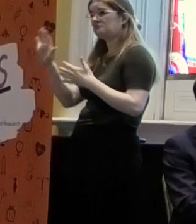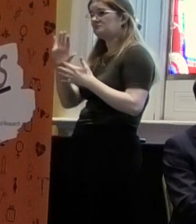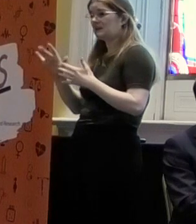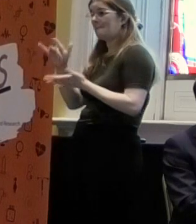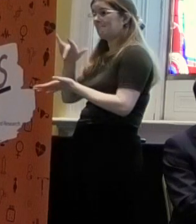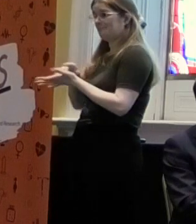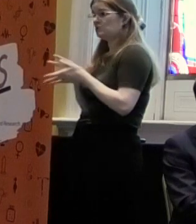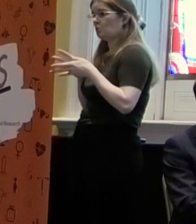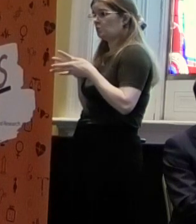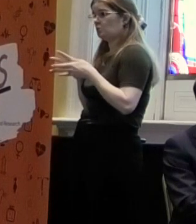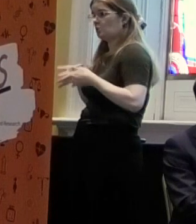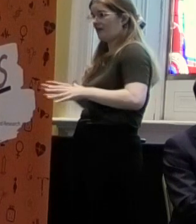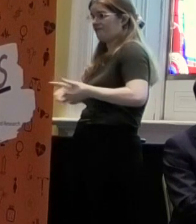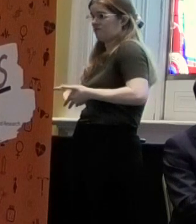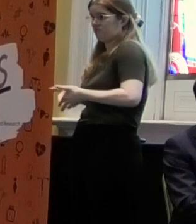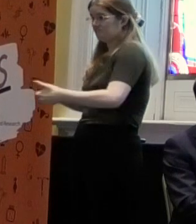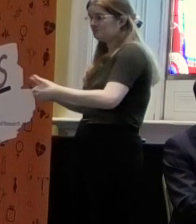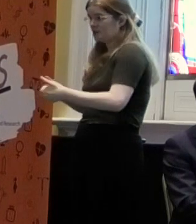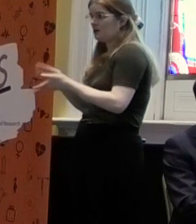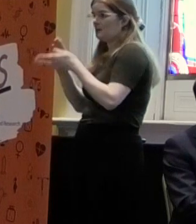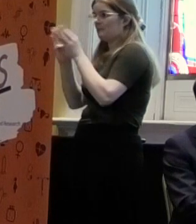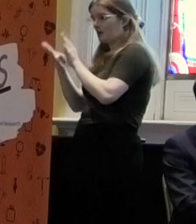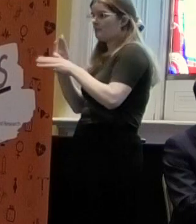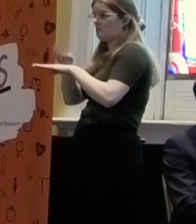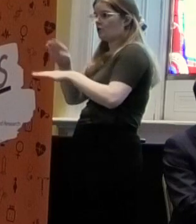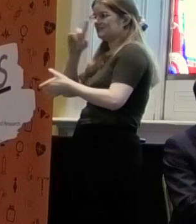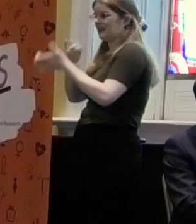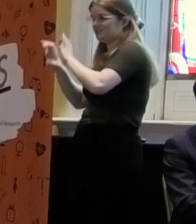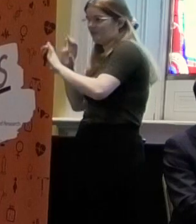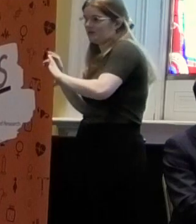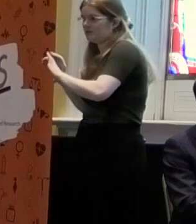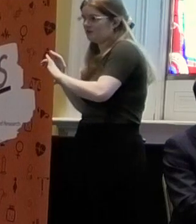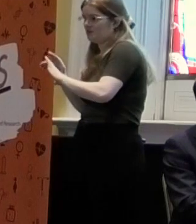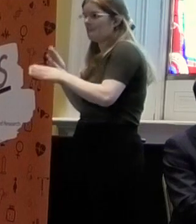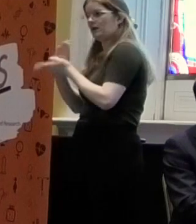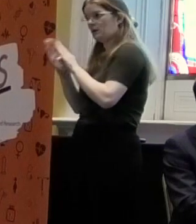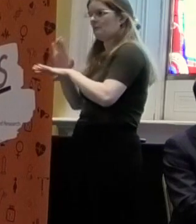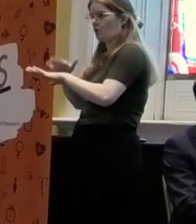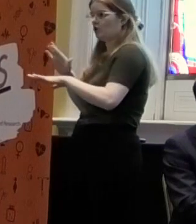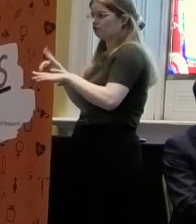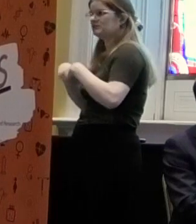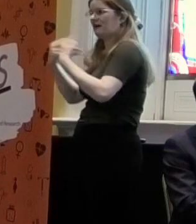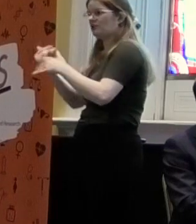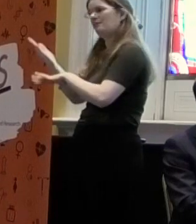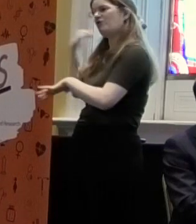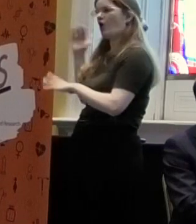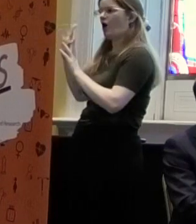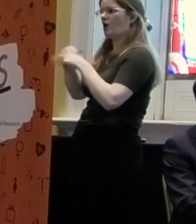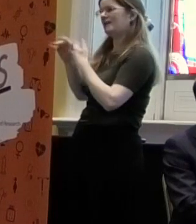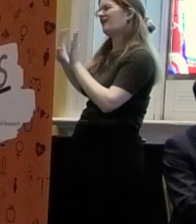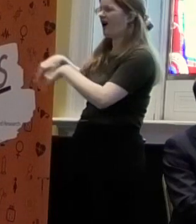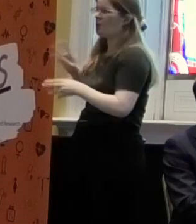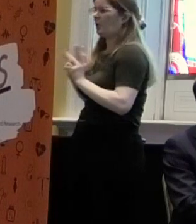midwifery becomes more, I guess, is looked at more through a scientific gaze, it's seen as a bit more kind of respectable for male practitioners to get involved, and it